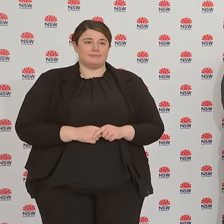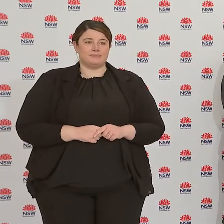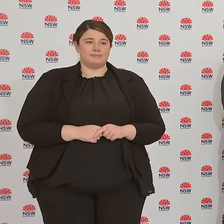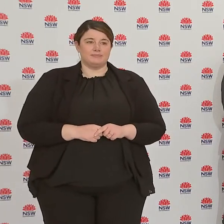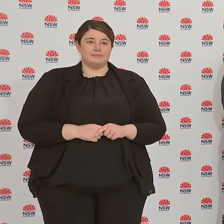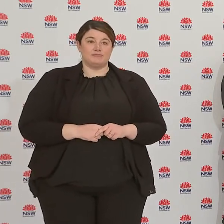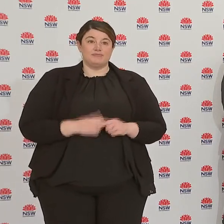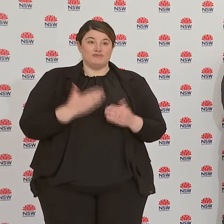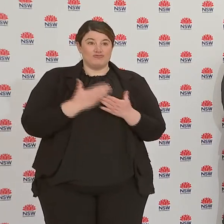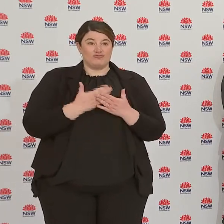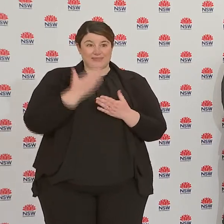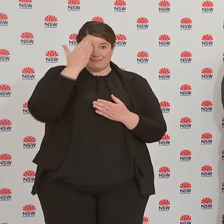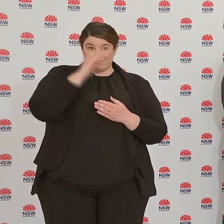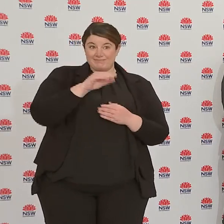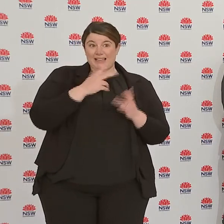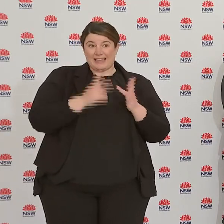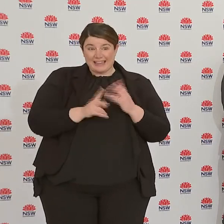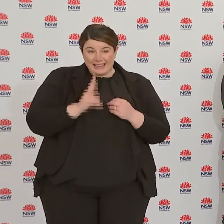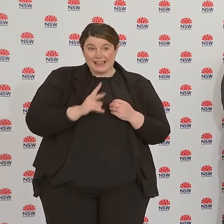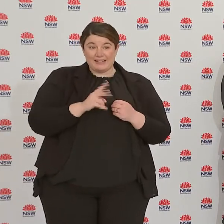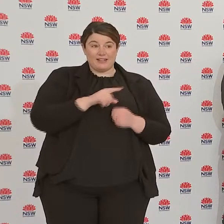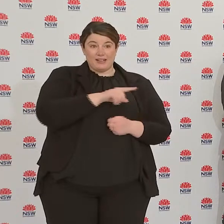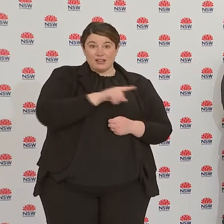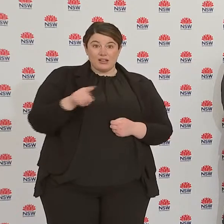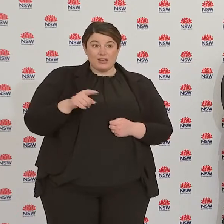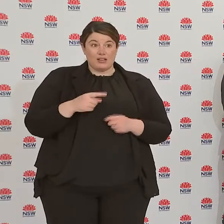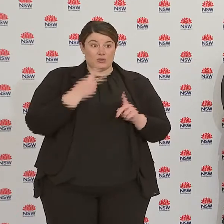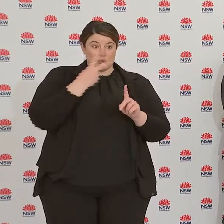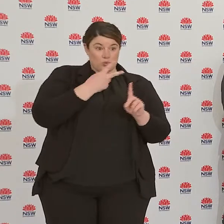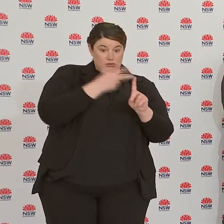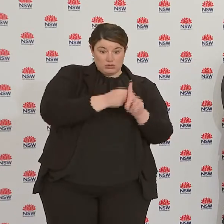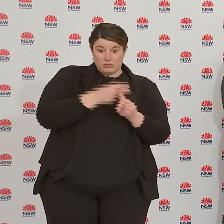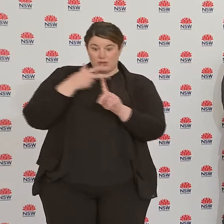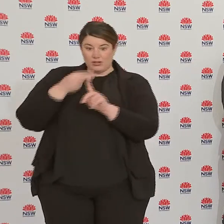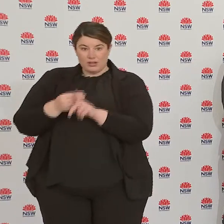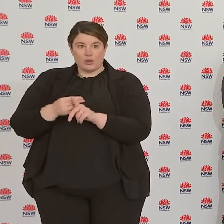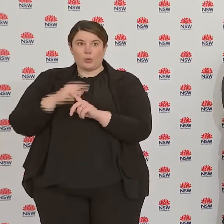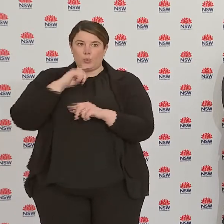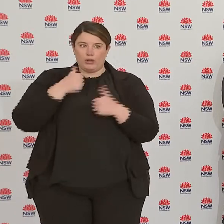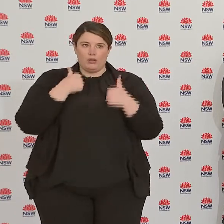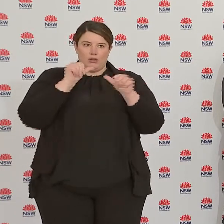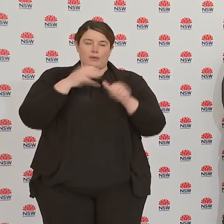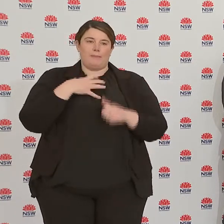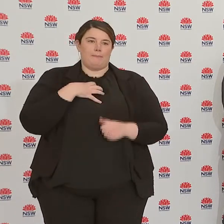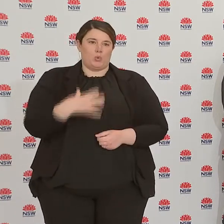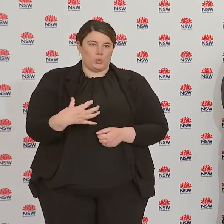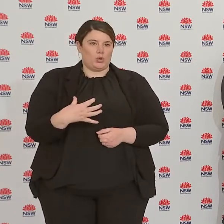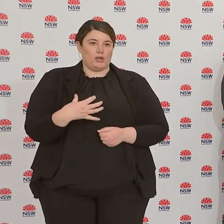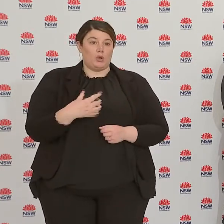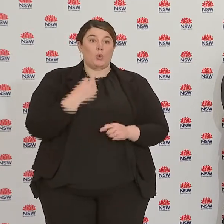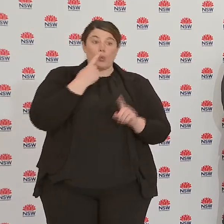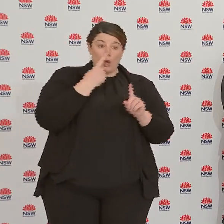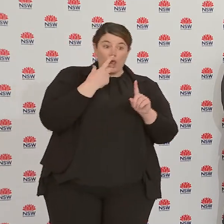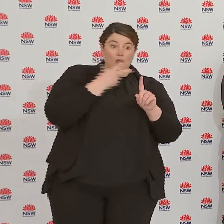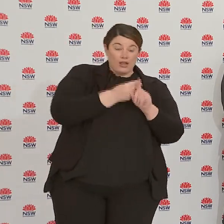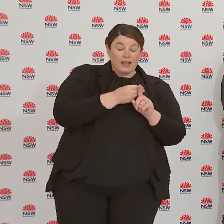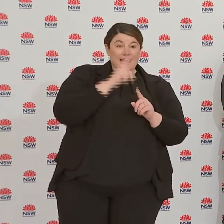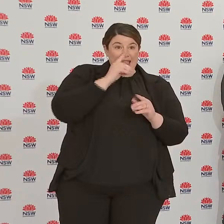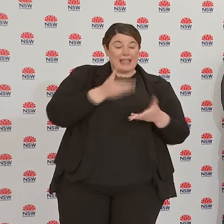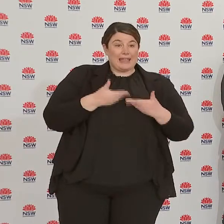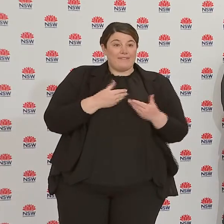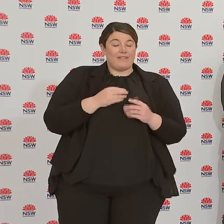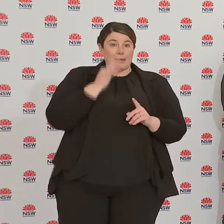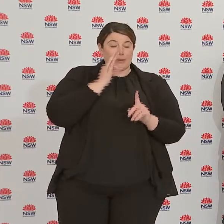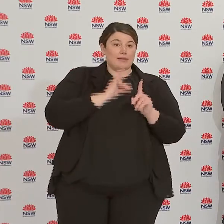Again, this highlights another point, that 2 doses of the vaccine are more effective, so even 1 can provide protection.